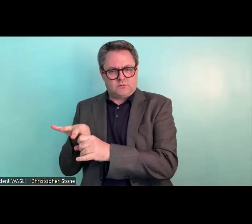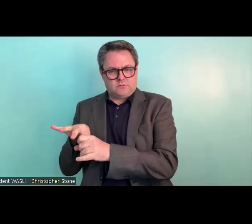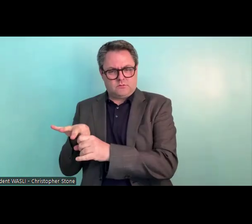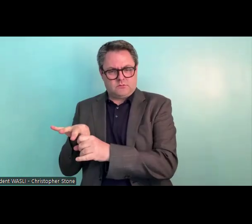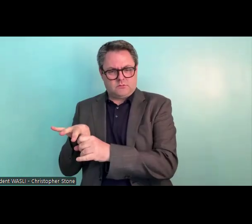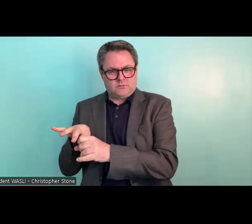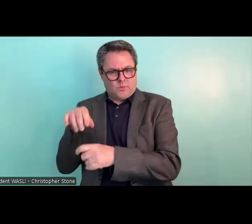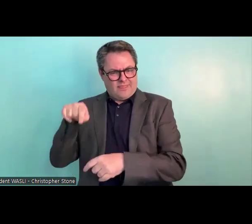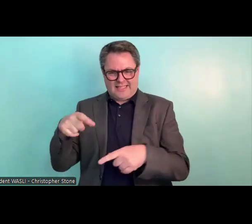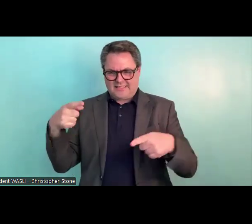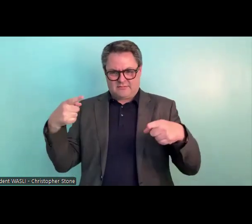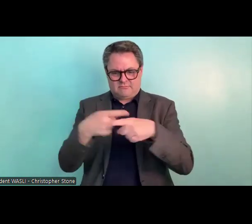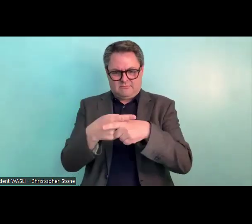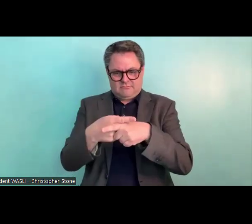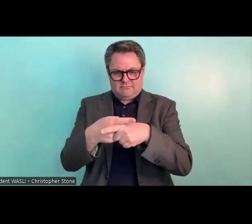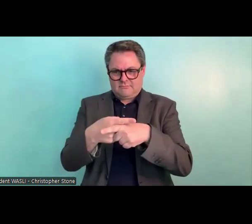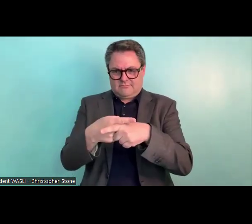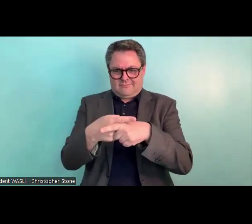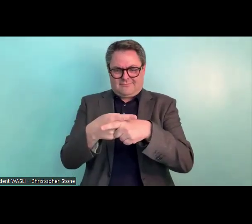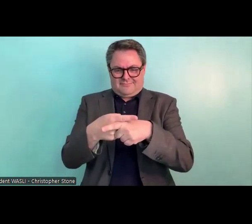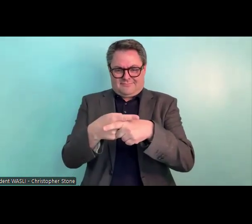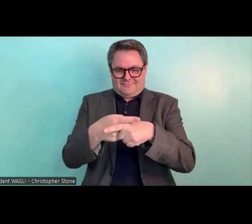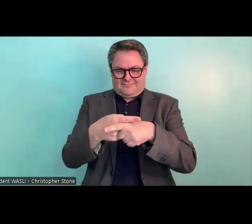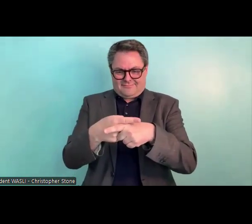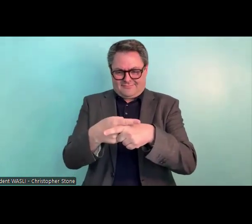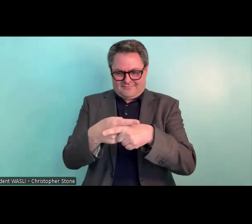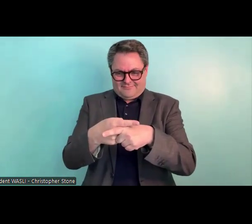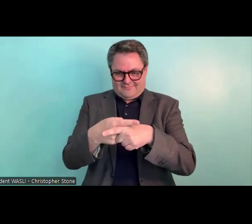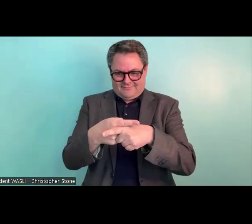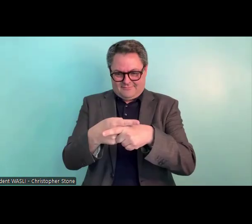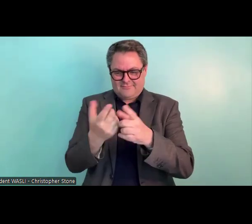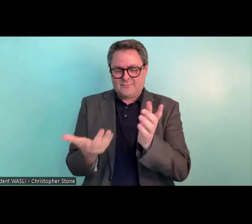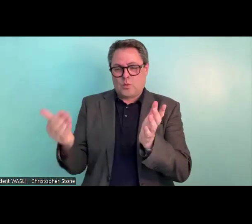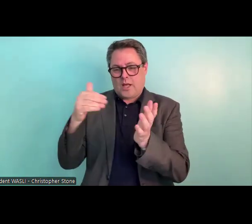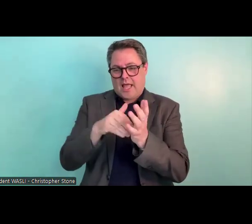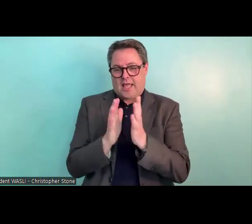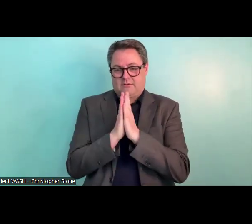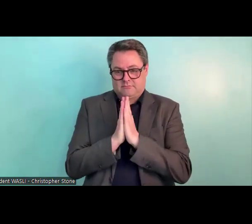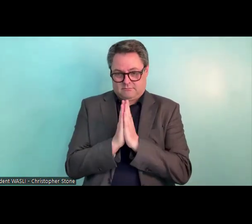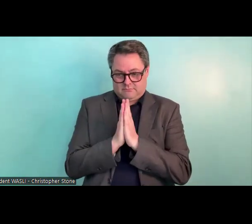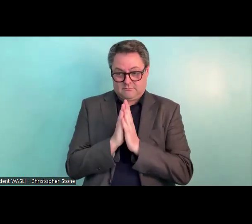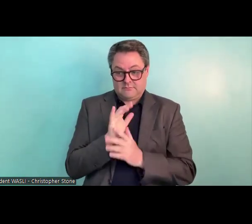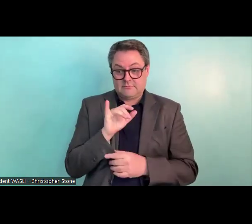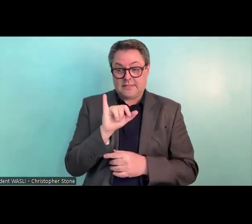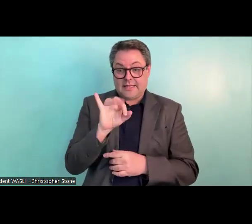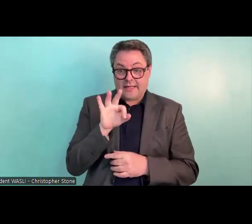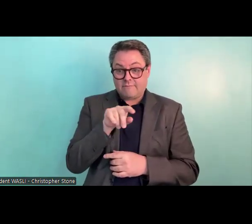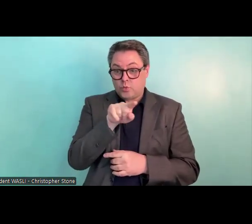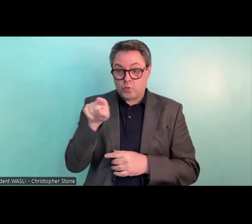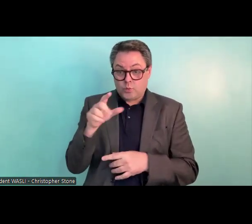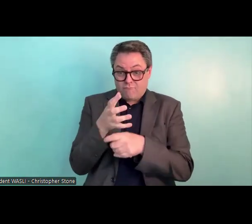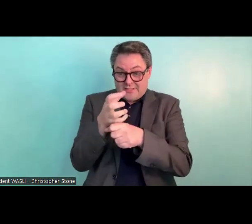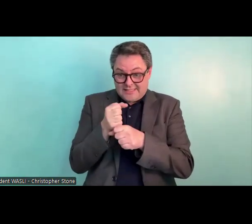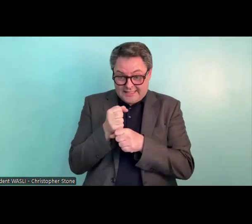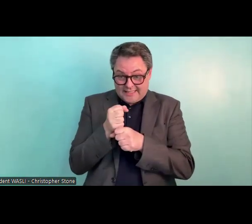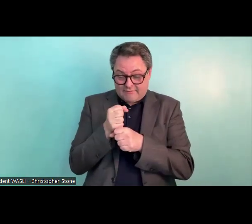we've had 4 votes, but only one person who says they've received the form. So I'm a little bit confused about how that's happened. So again, if